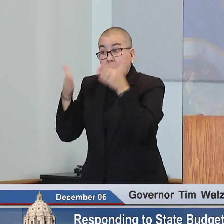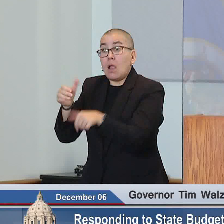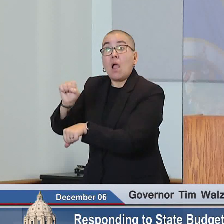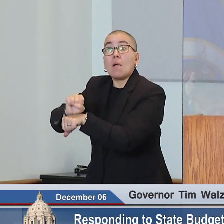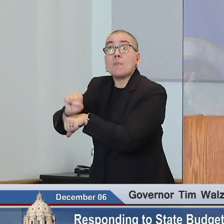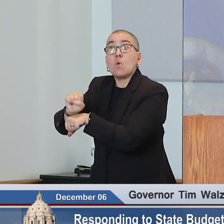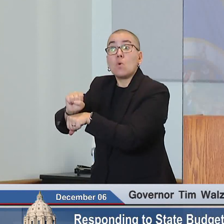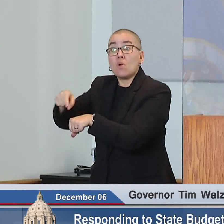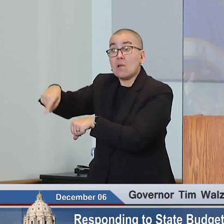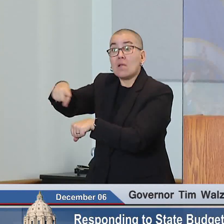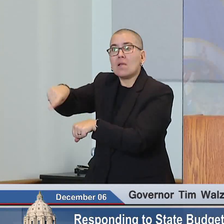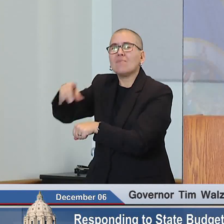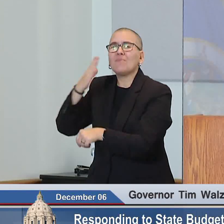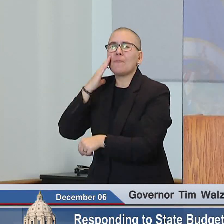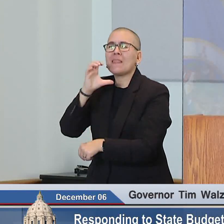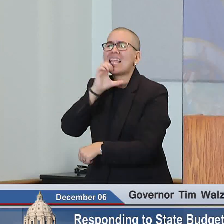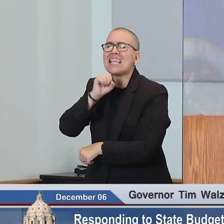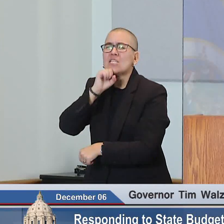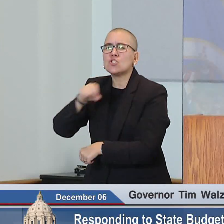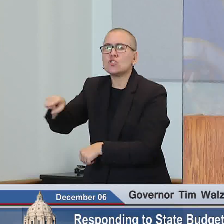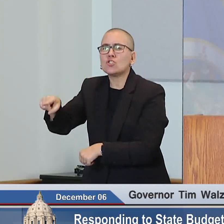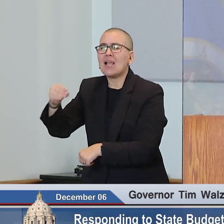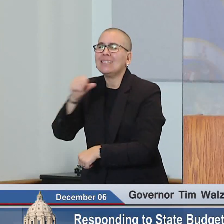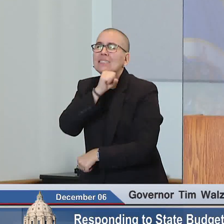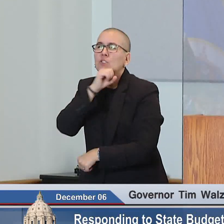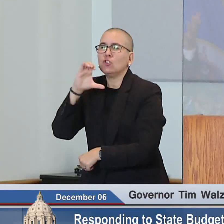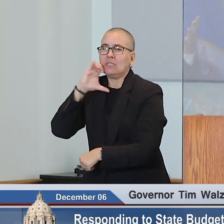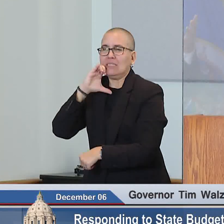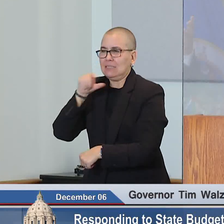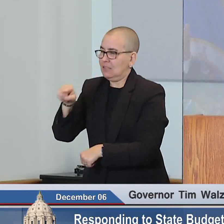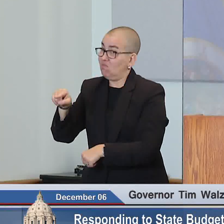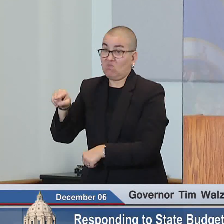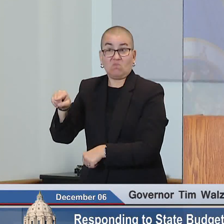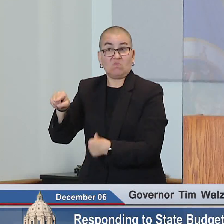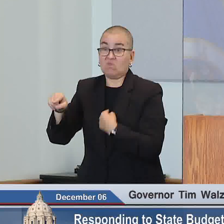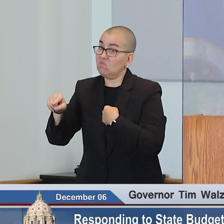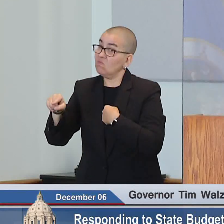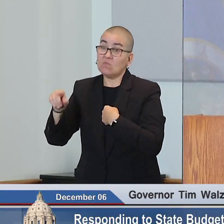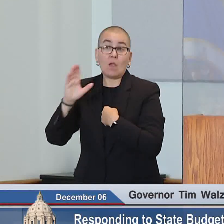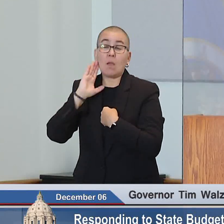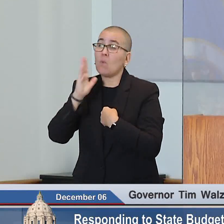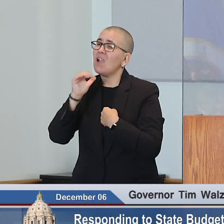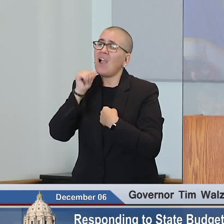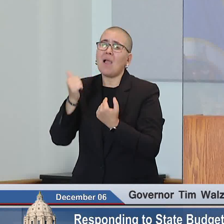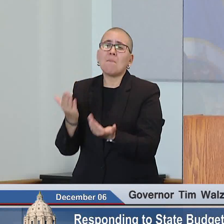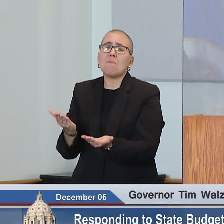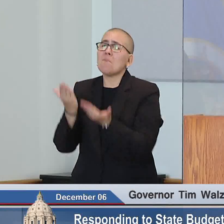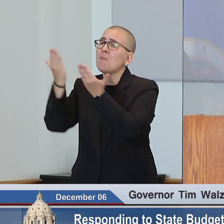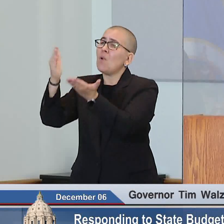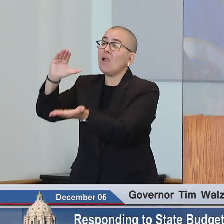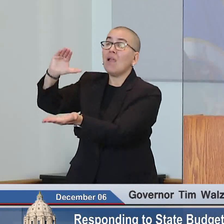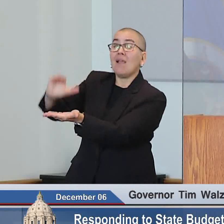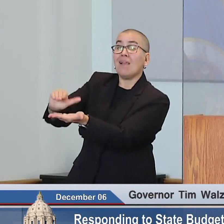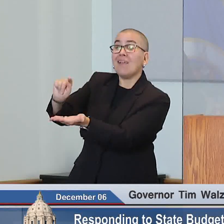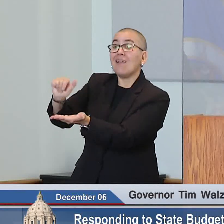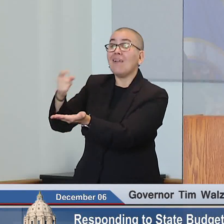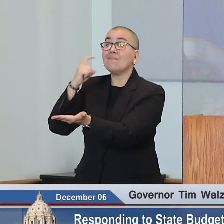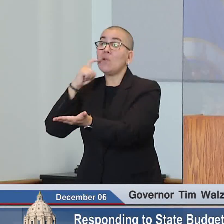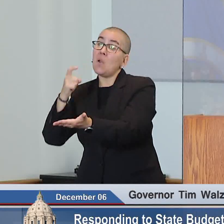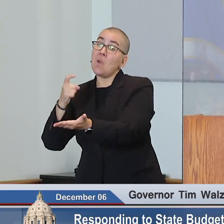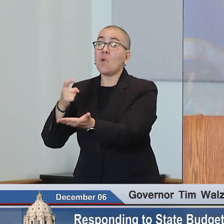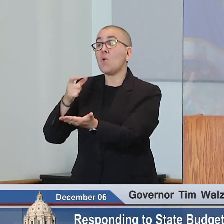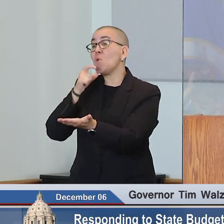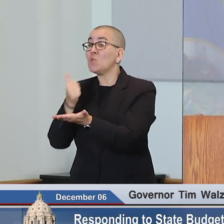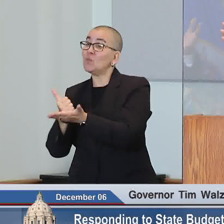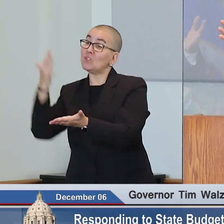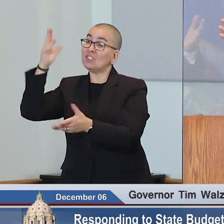can pledge you for certain around taxes is I will not be proposing a tax cut for the wealthiest Minnesotans. That's not going to happen. With that being said,